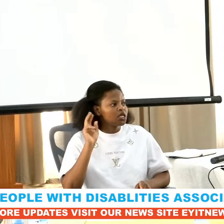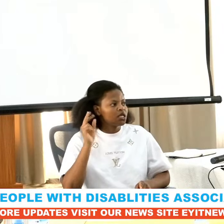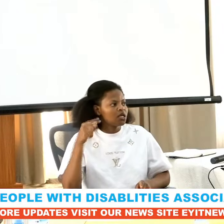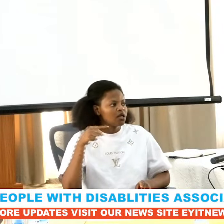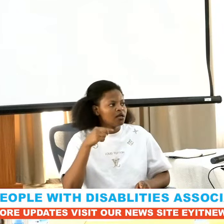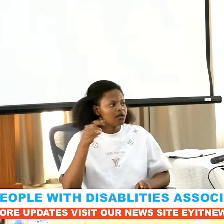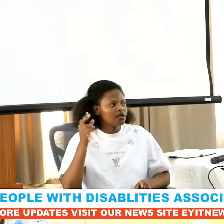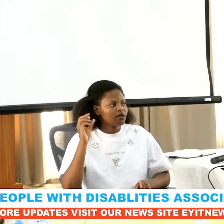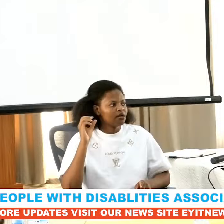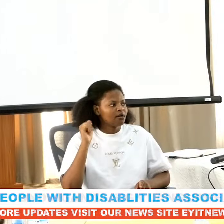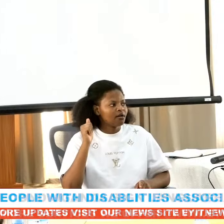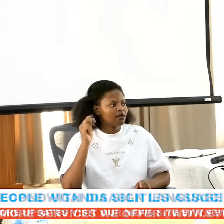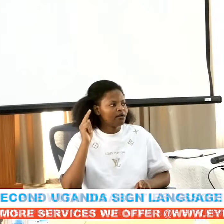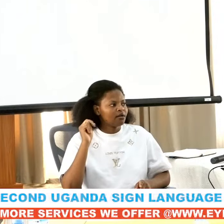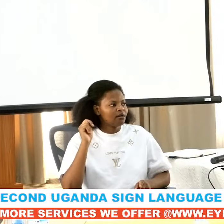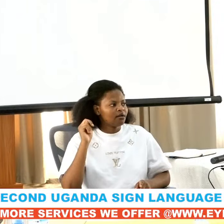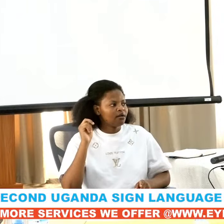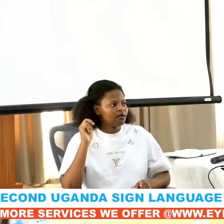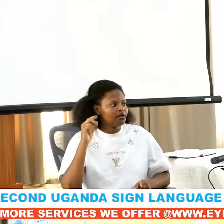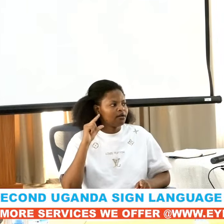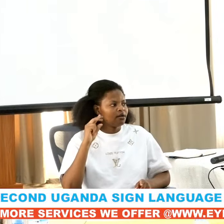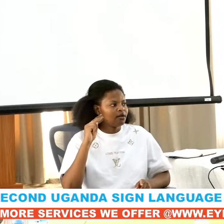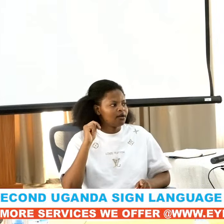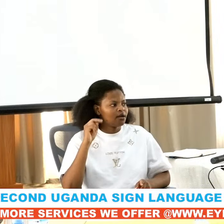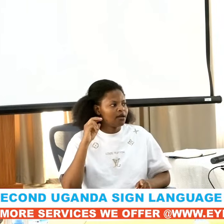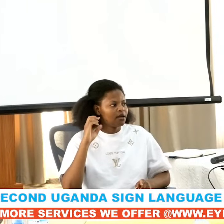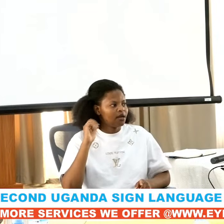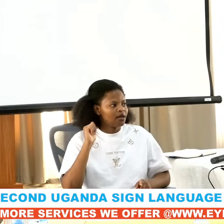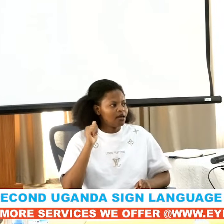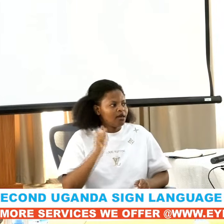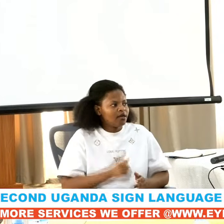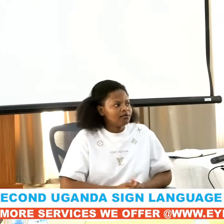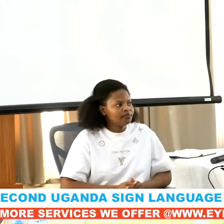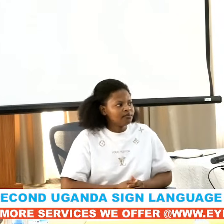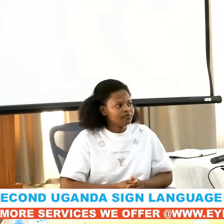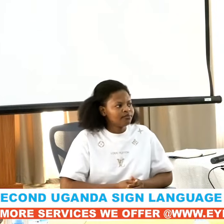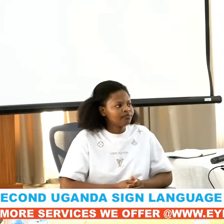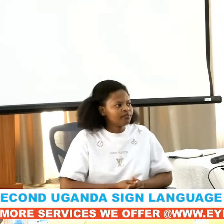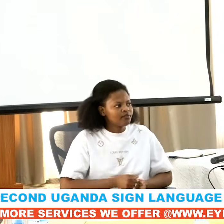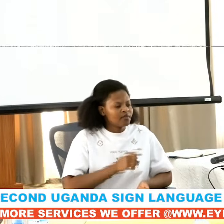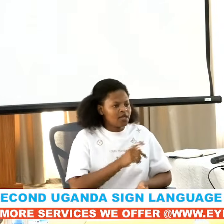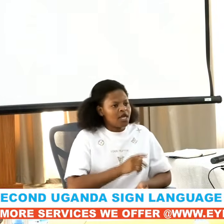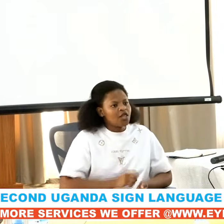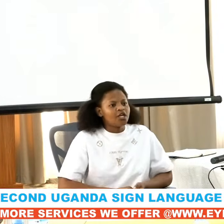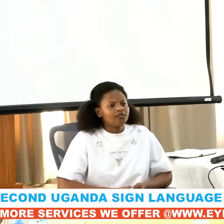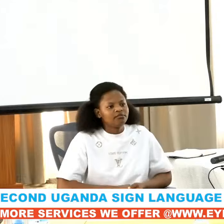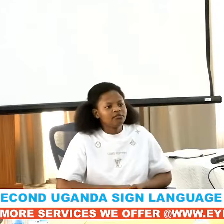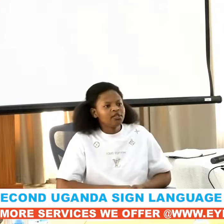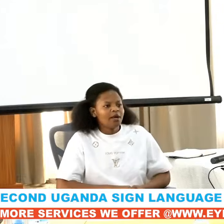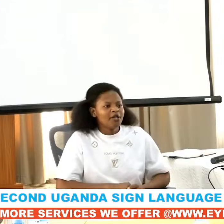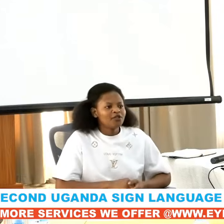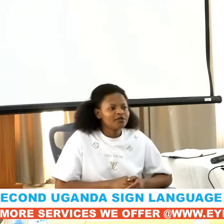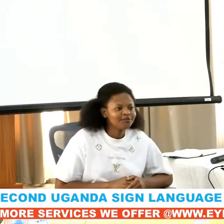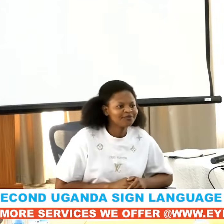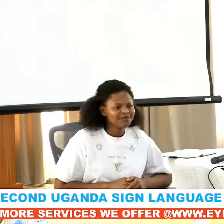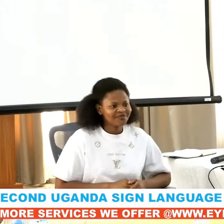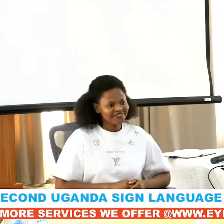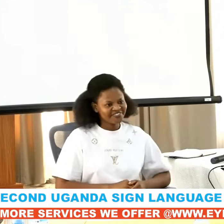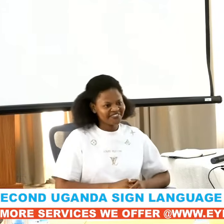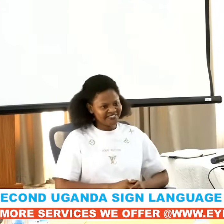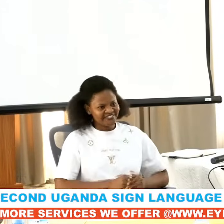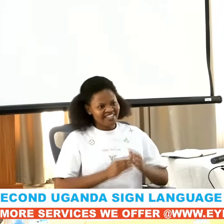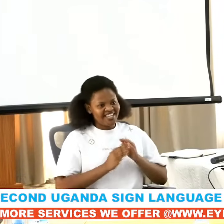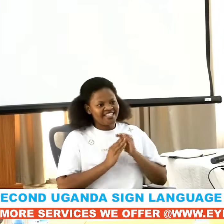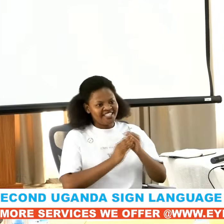Cell. Thank you so much. So we have the chairperson, LC1. I also don't